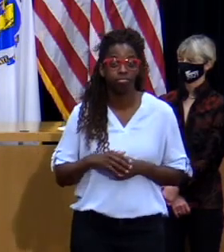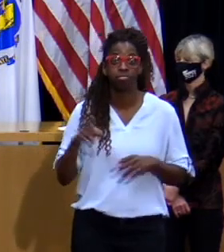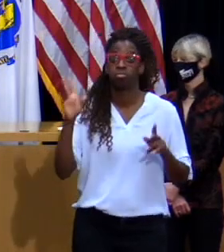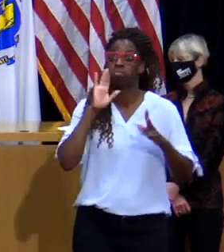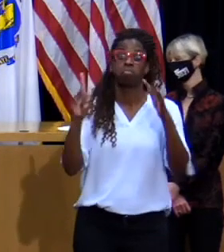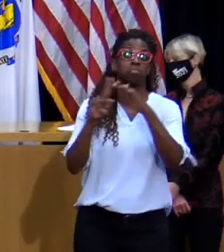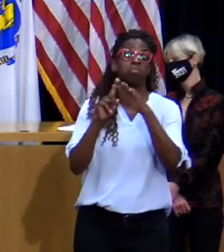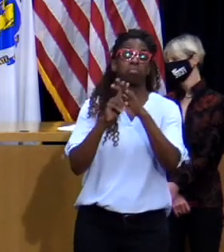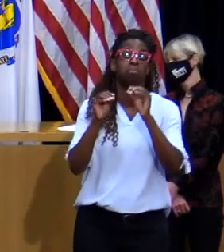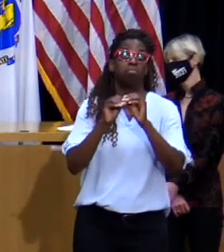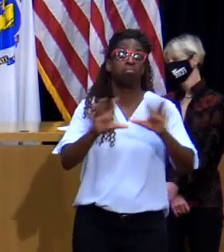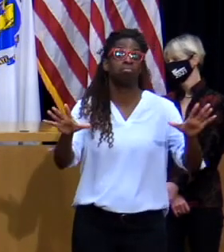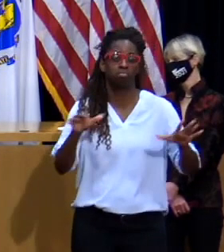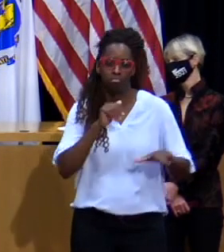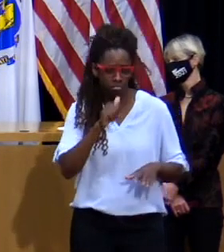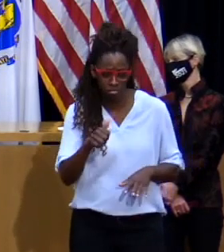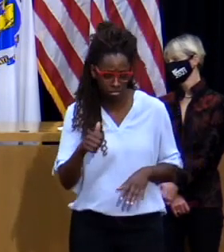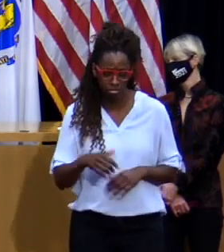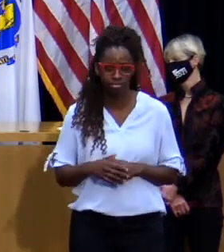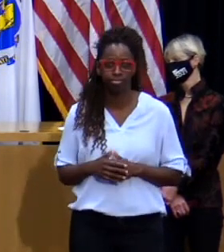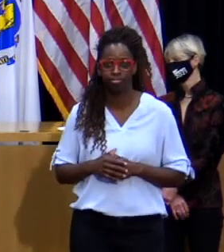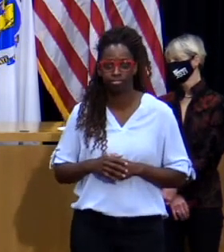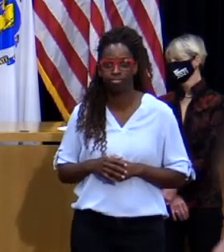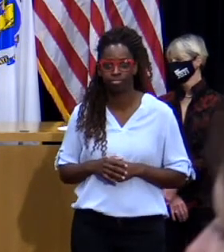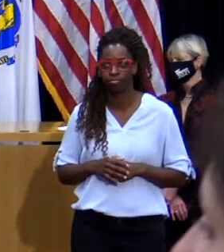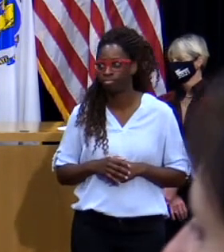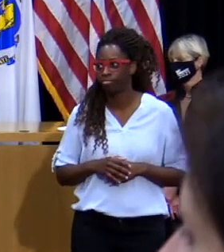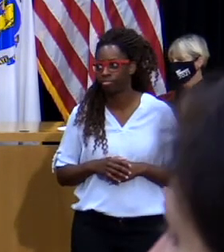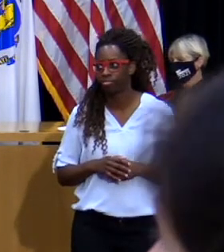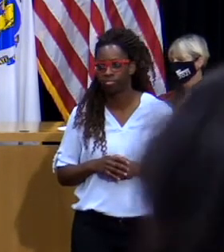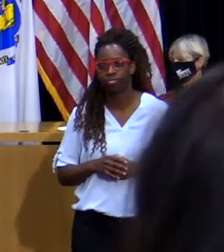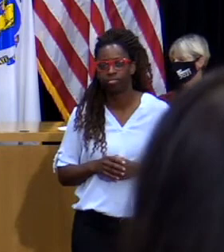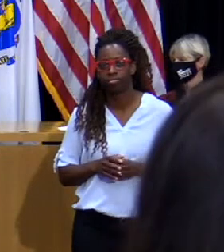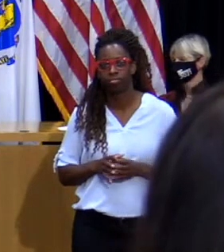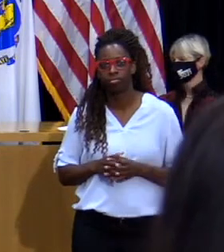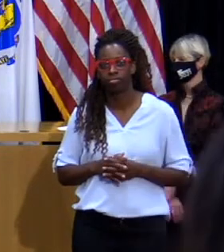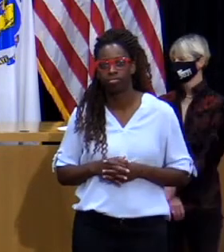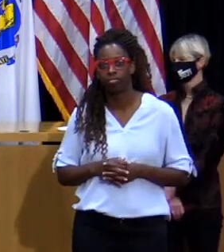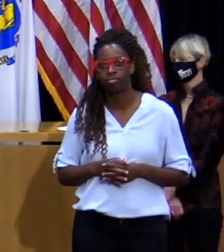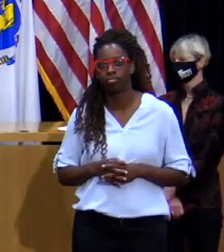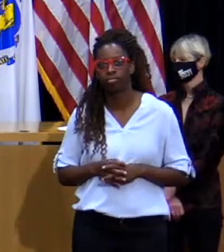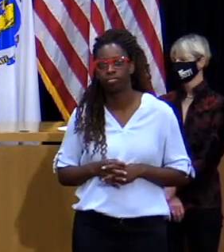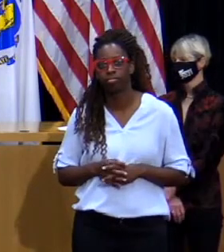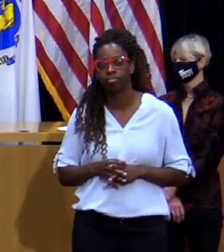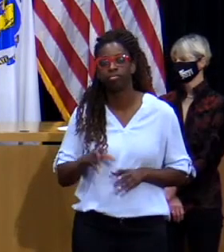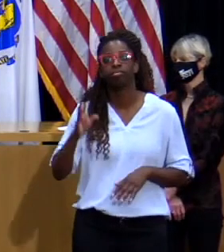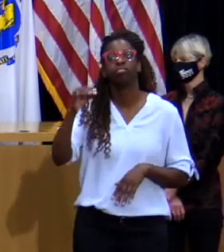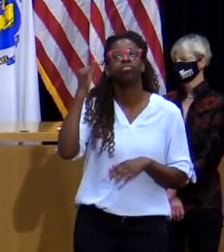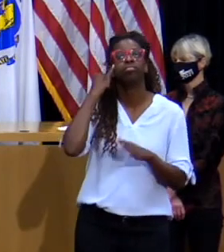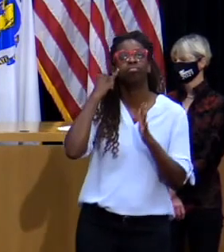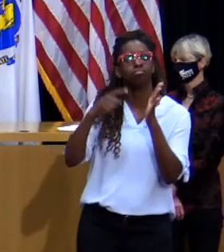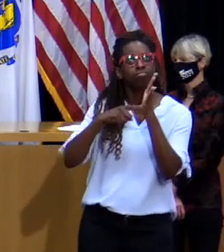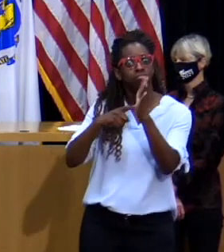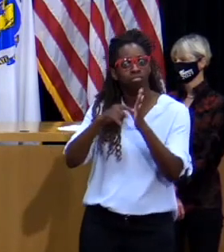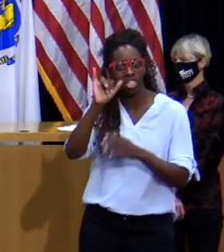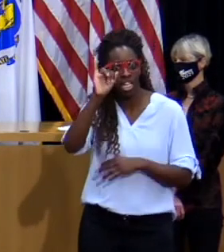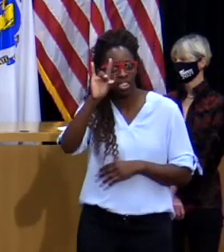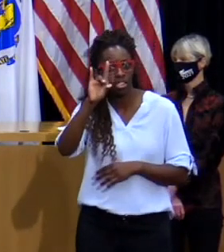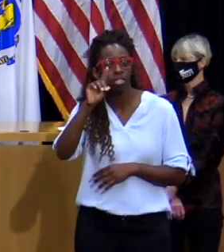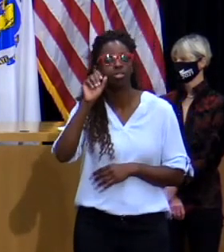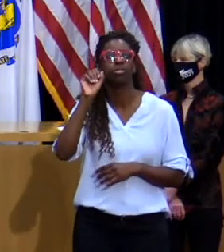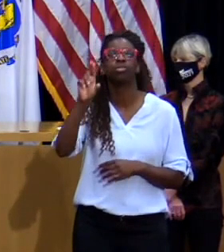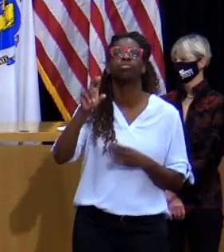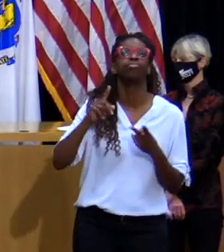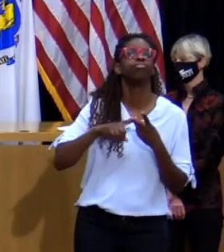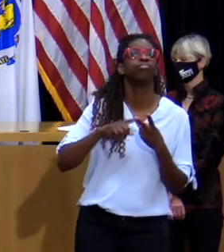the vaccine? And if there's some sort of identification required, has the board given any thought to undocumented immigrants?